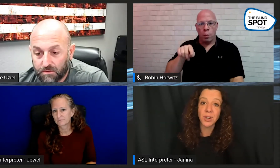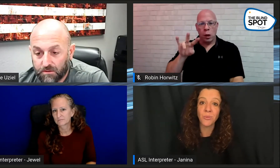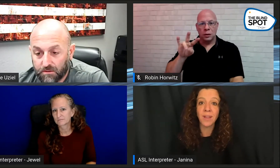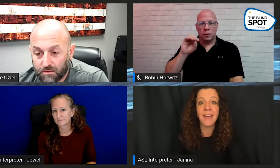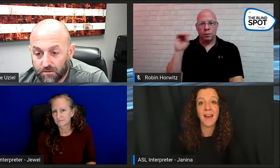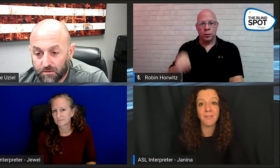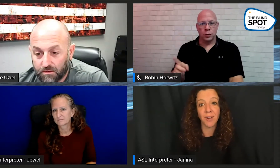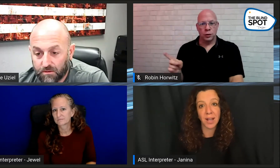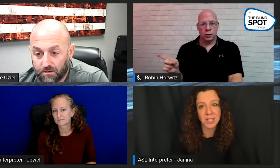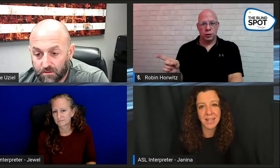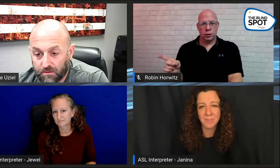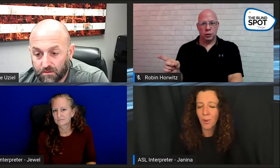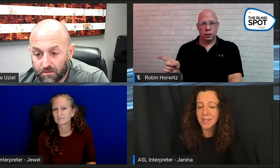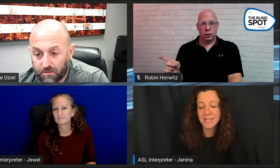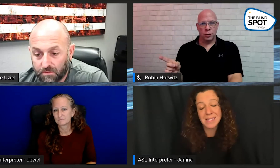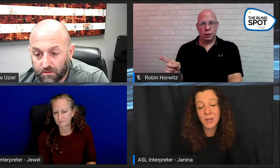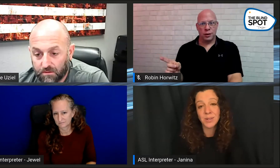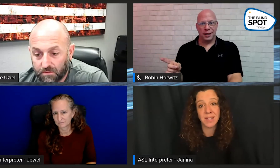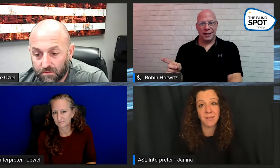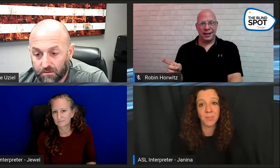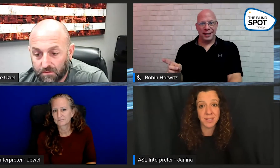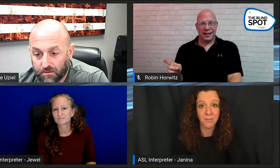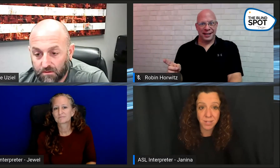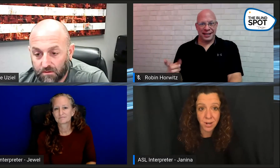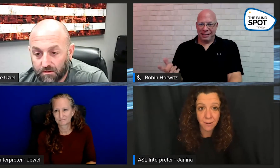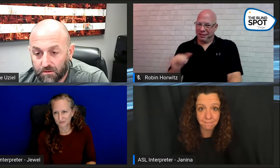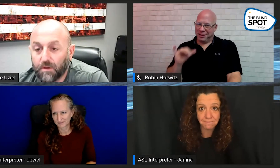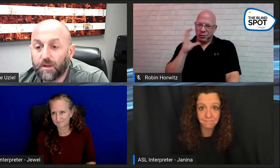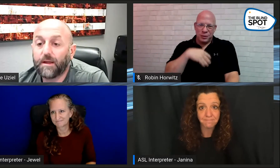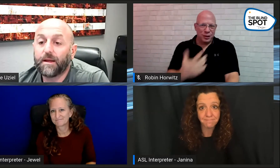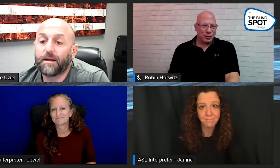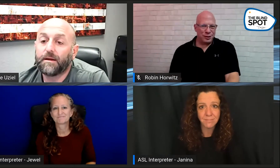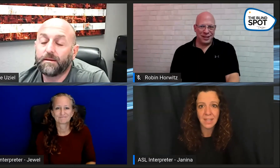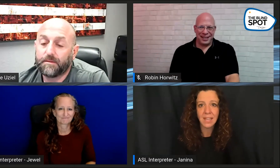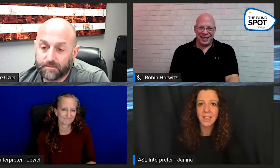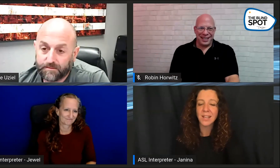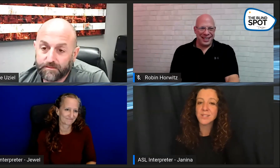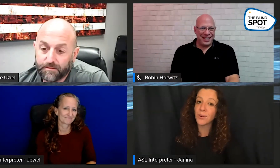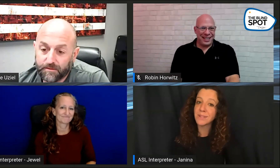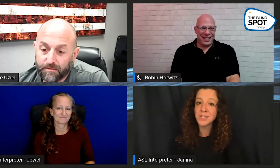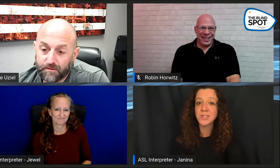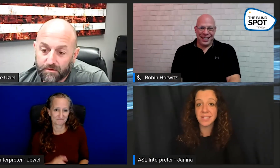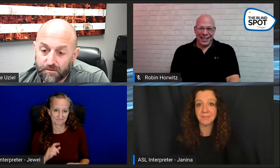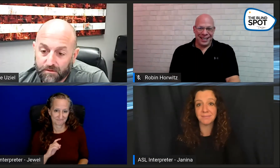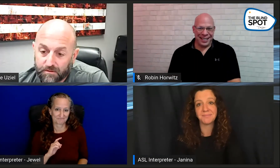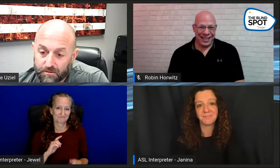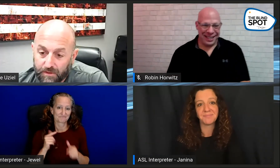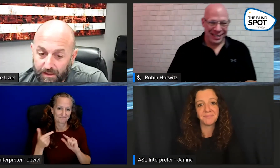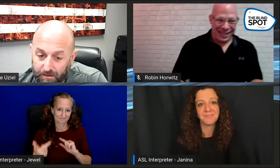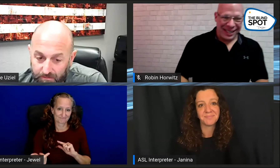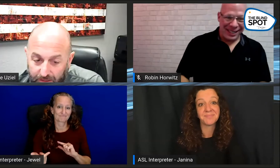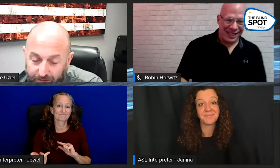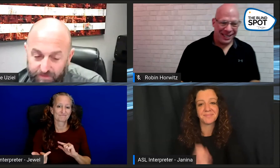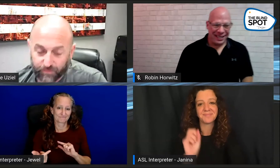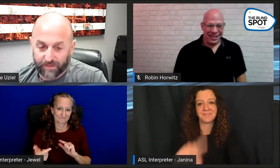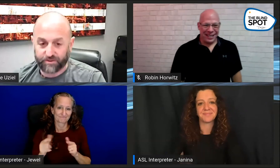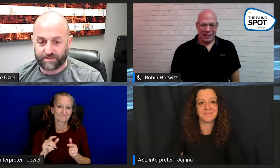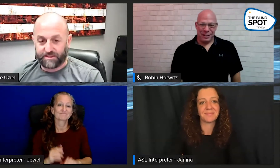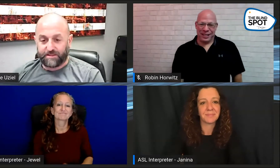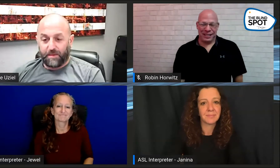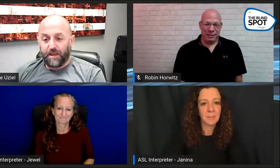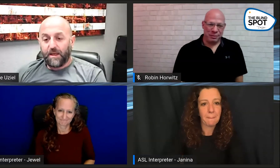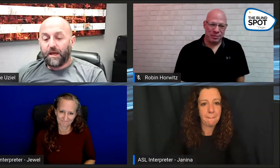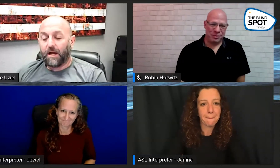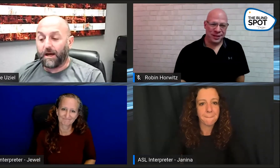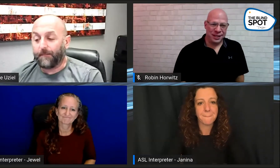better return when they have a crash. It has 0.07% return. So it's interesting. Yeah, that's really